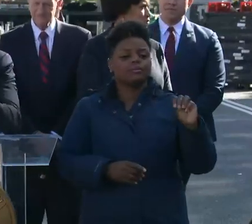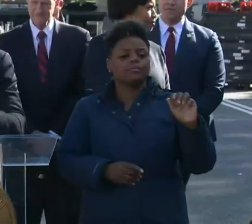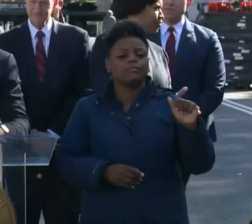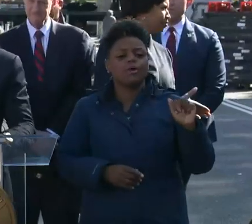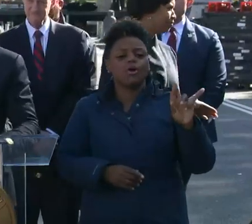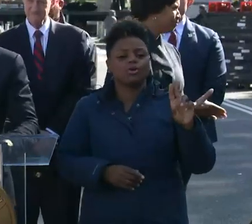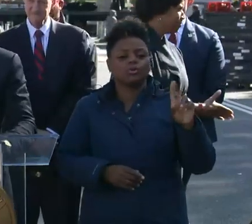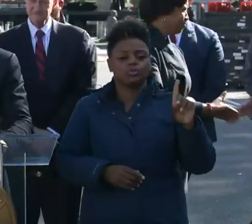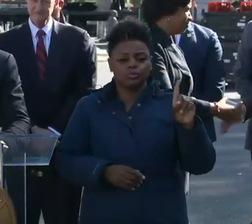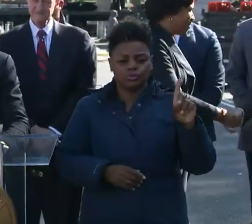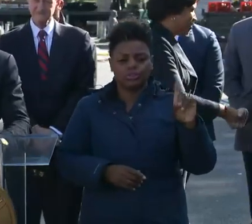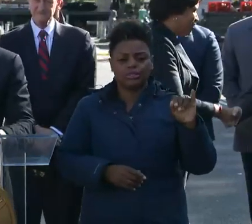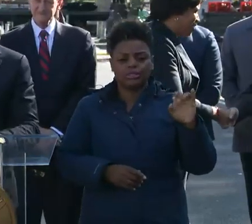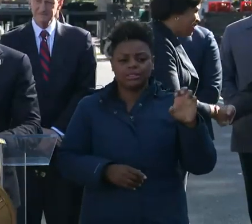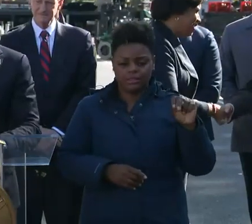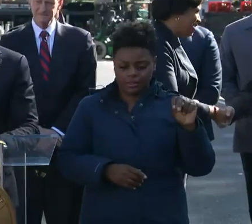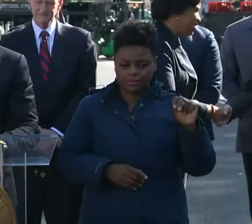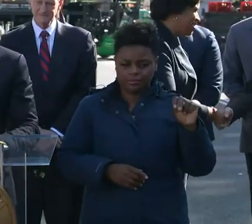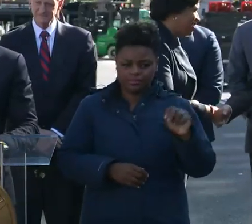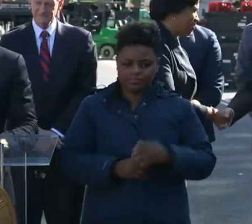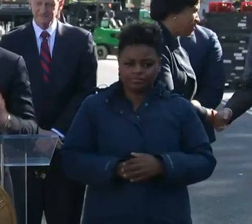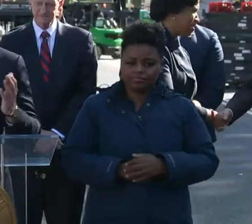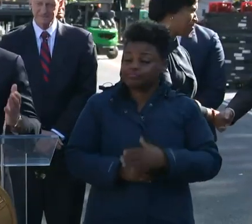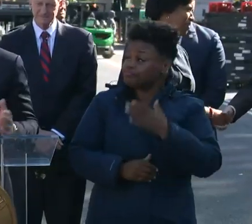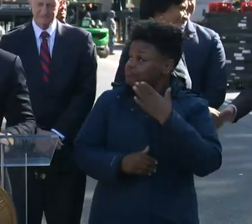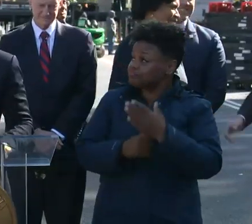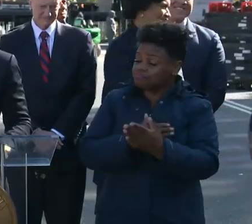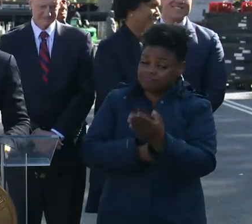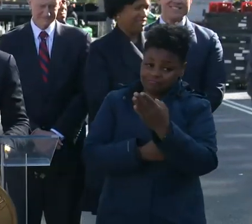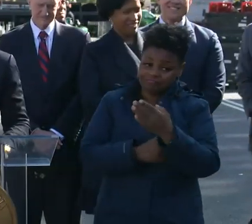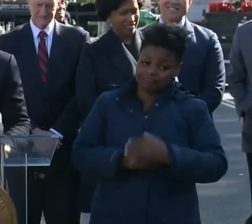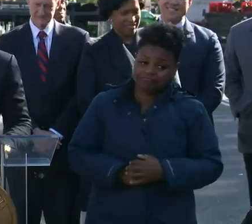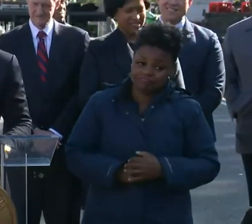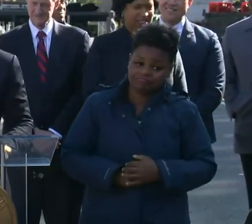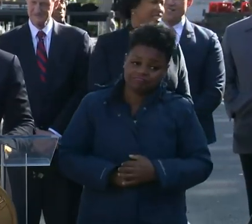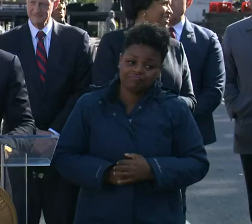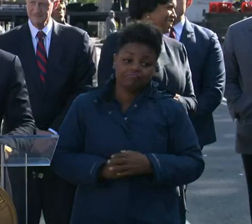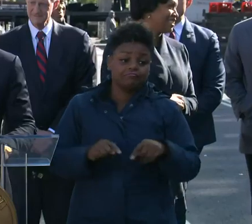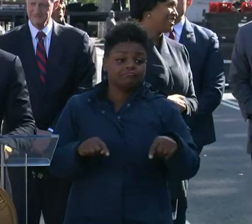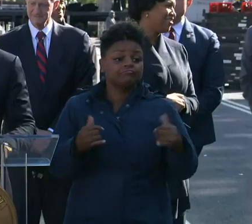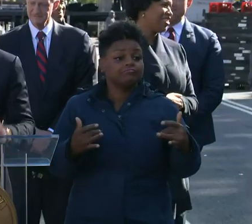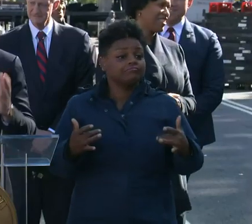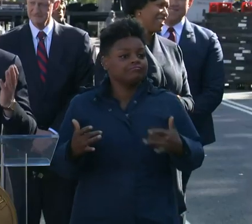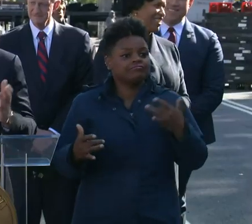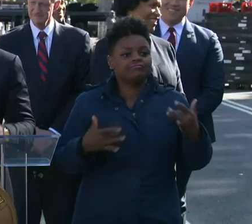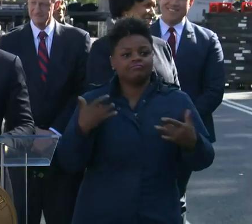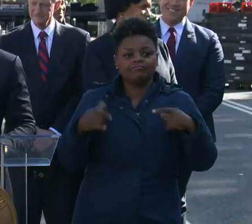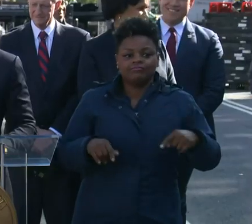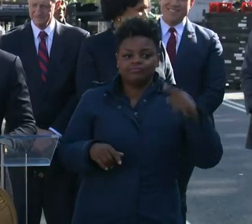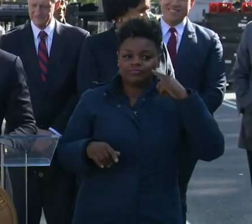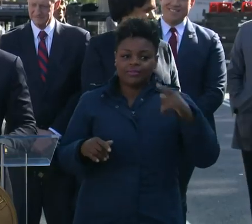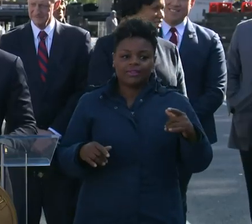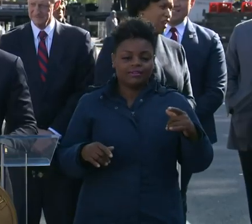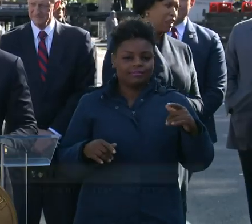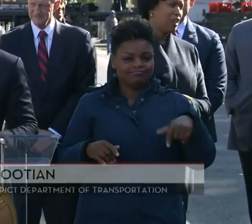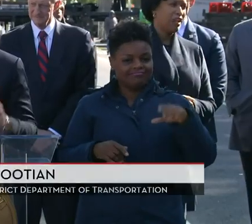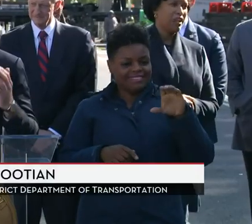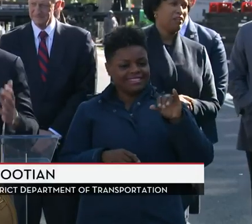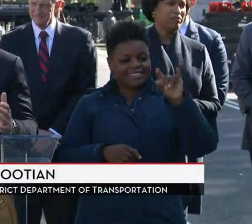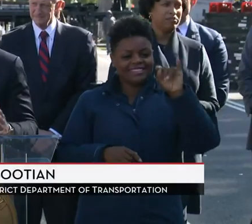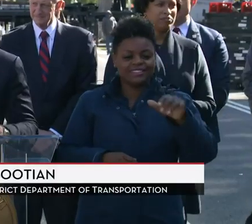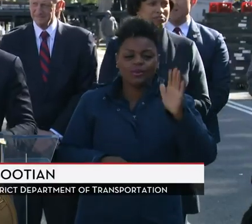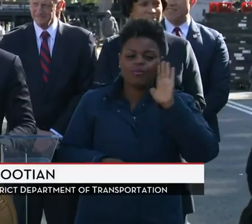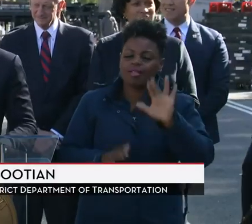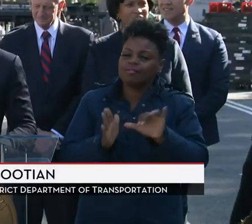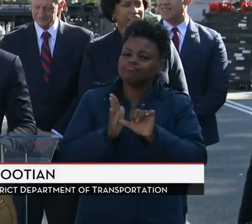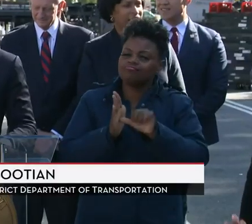Good morning. Thank you, Director Rodriguez. This is such an exciting time for our city, and I will indeed reiterate that it is great to say the